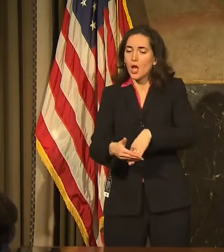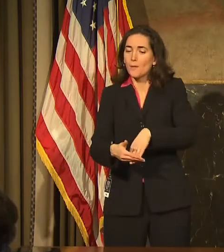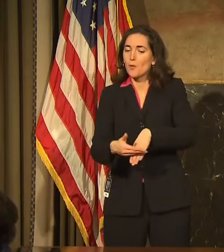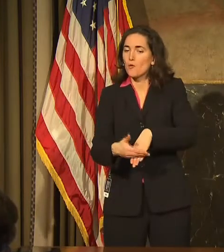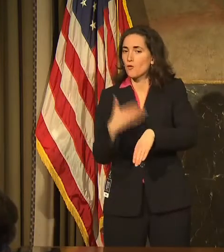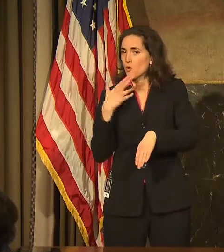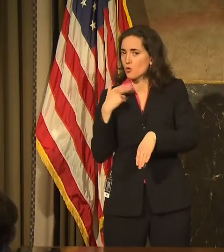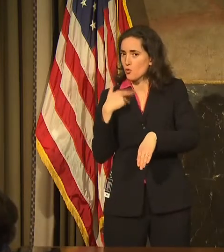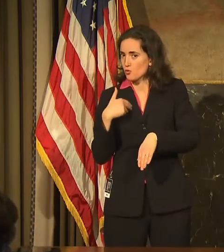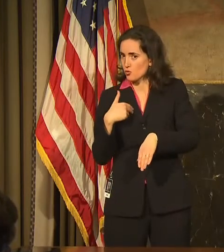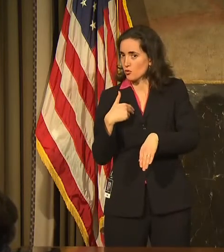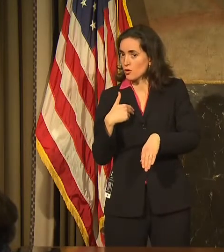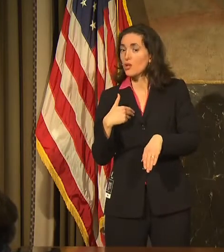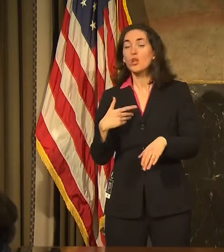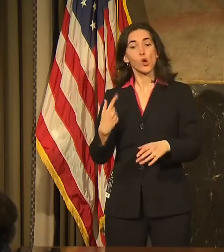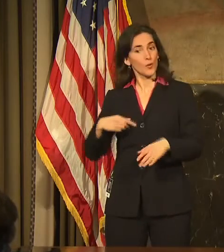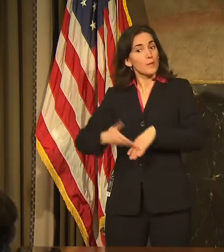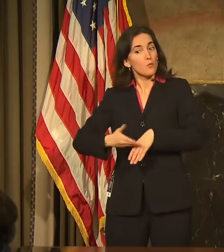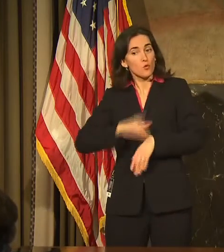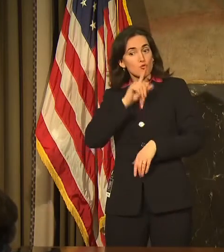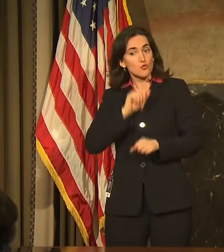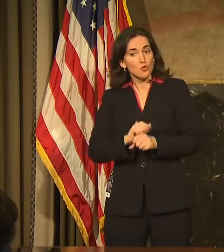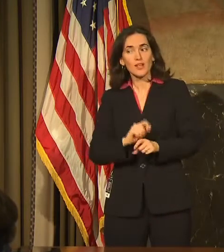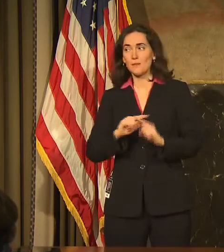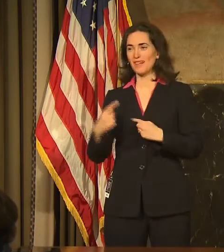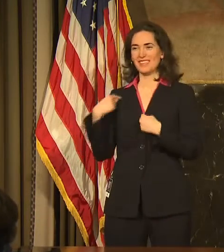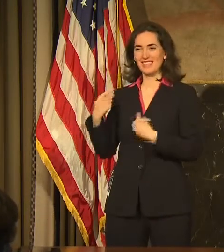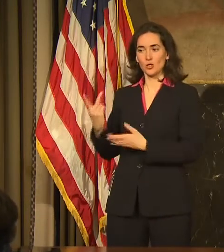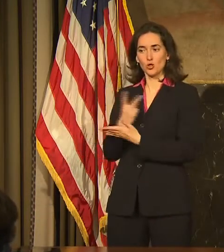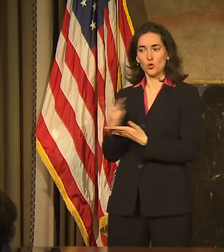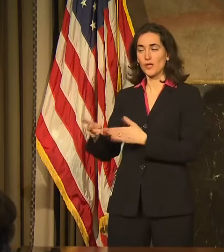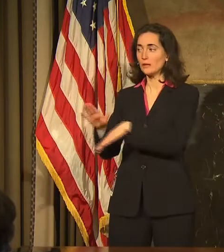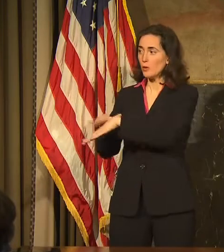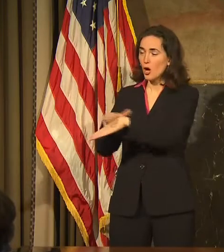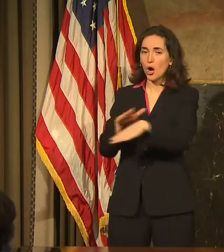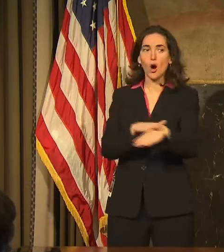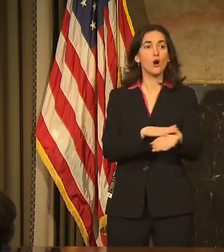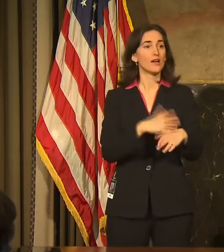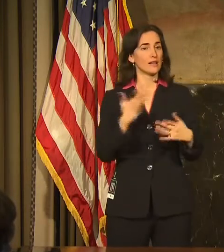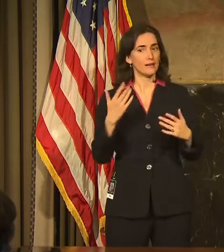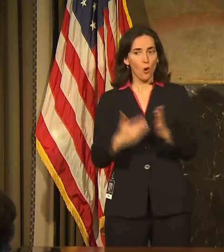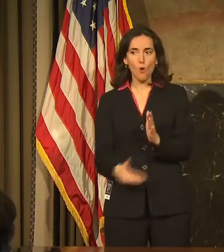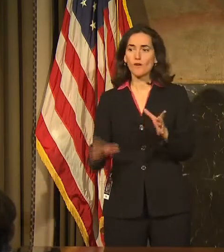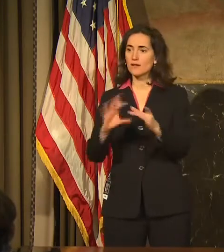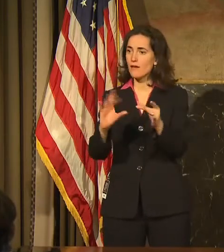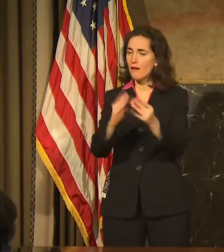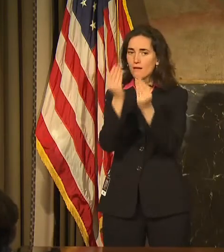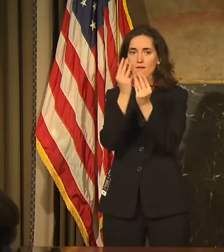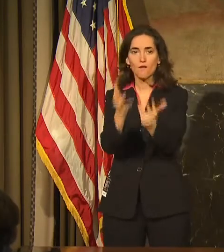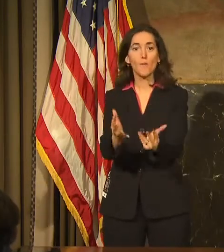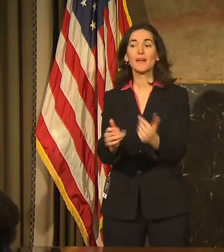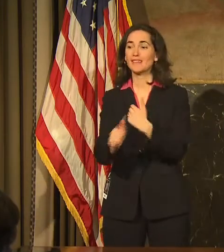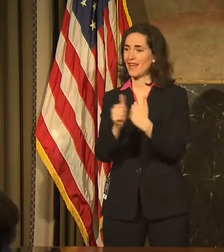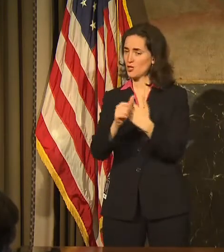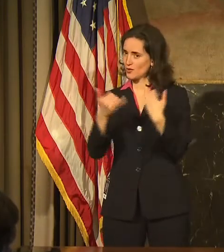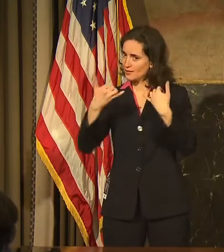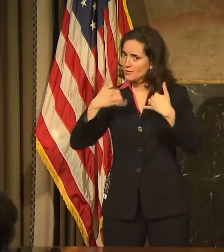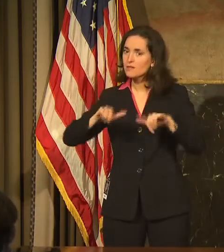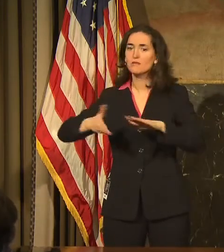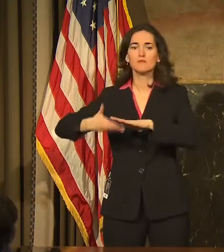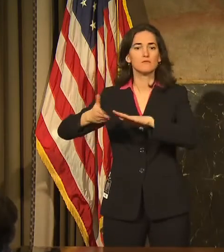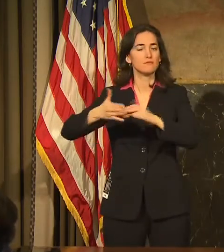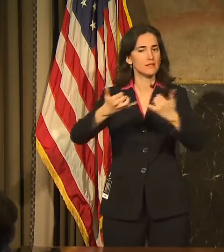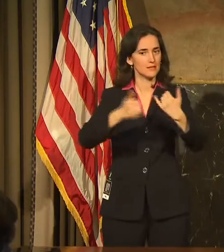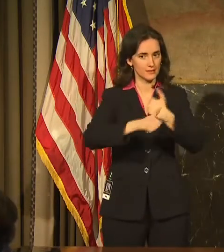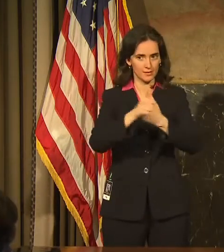we talked about the past 2 weeks, there still is a lot of risk out there. Looking forward with the variants